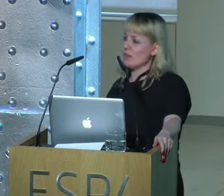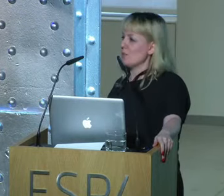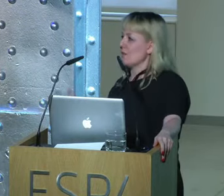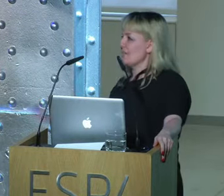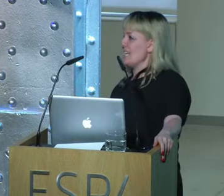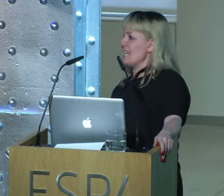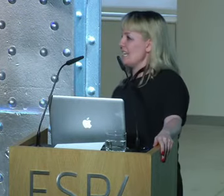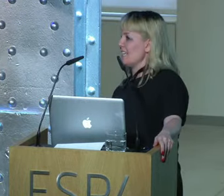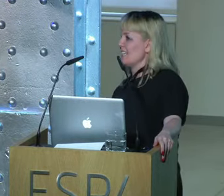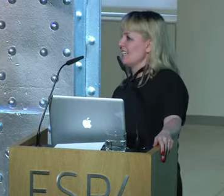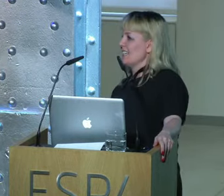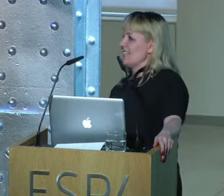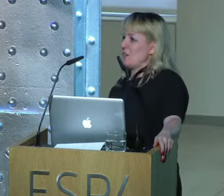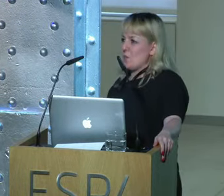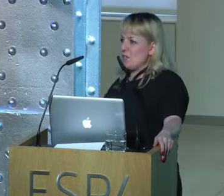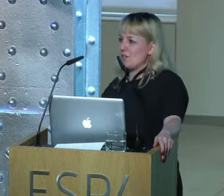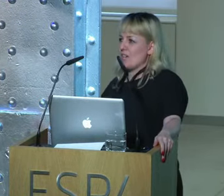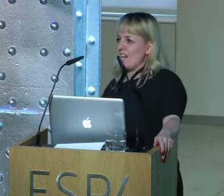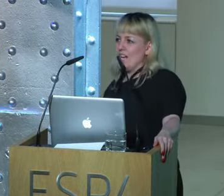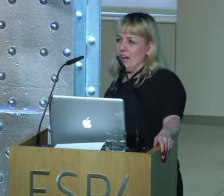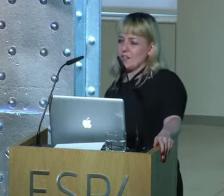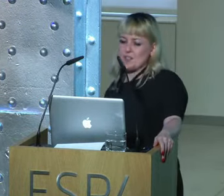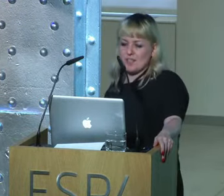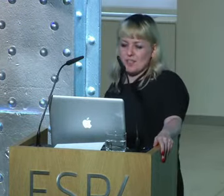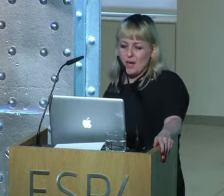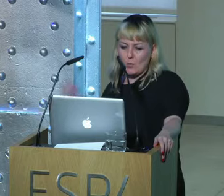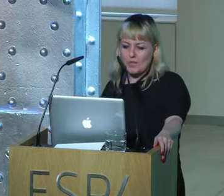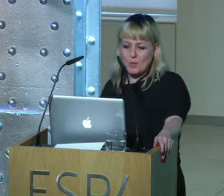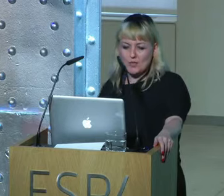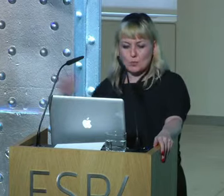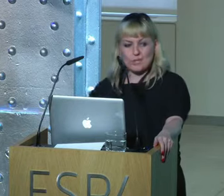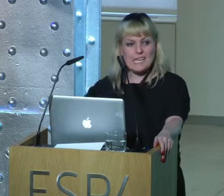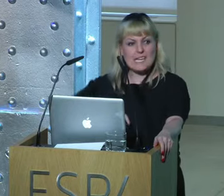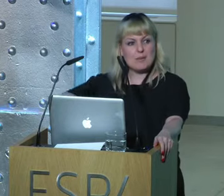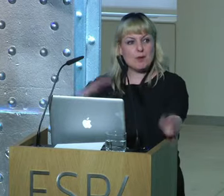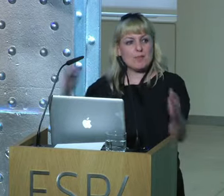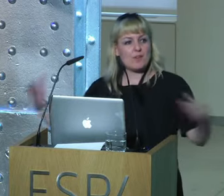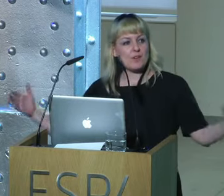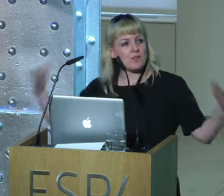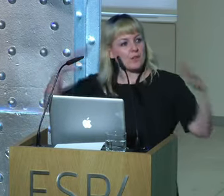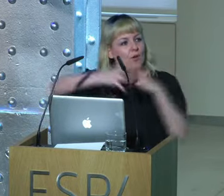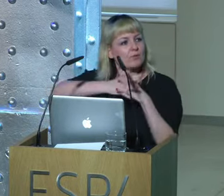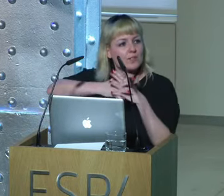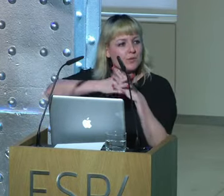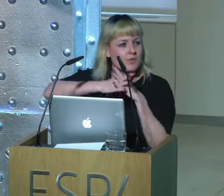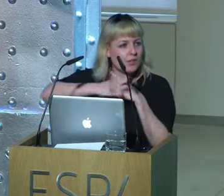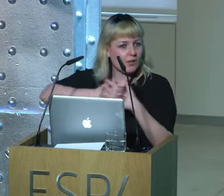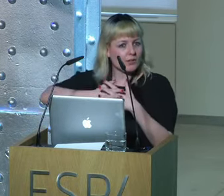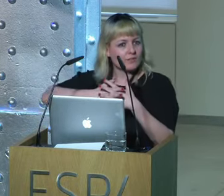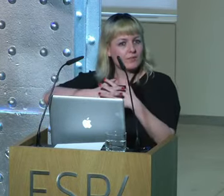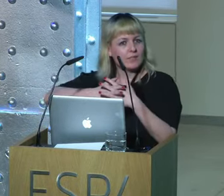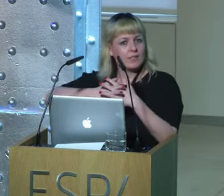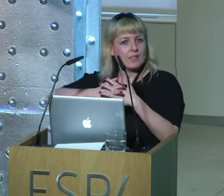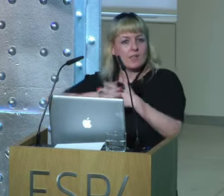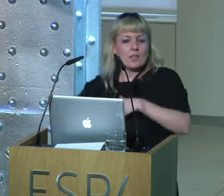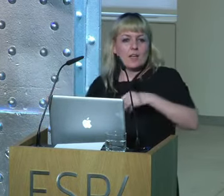they want and what do they need. When you're designing characters, you think about what they want and what they need, and both of those are in conflict with each other.